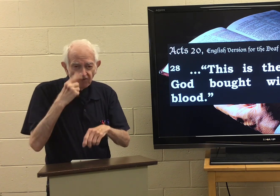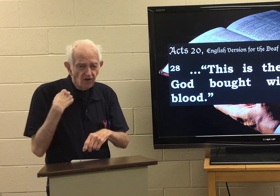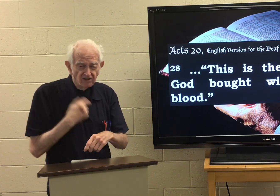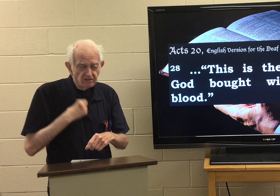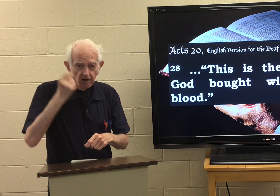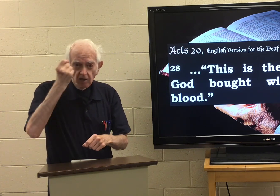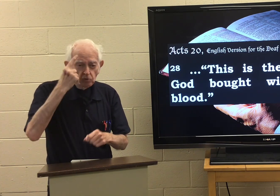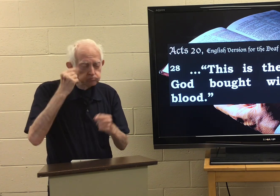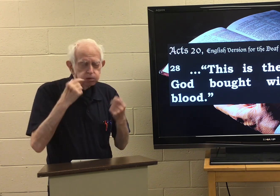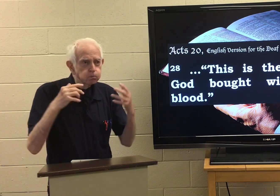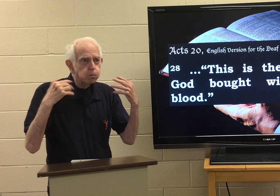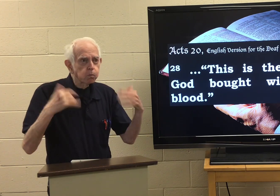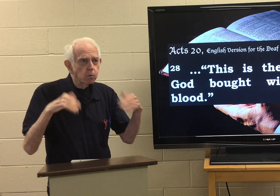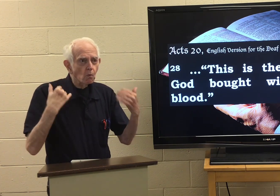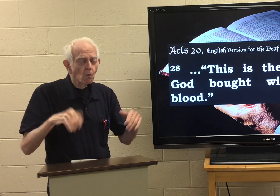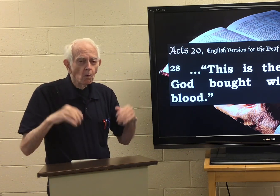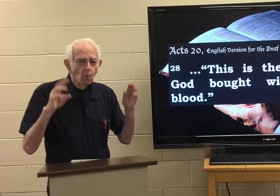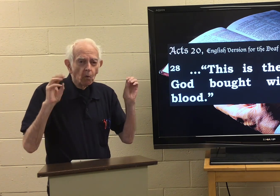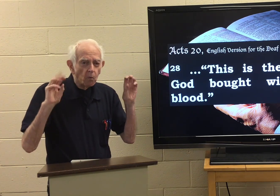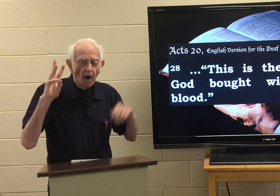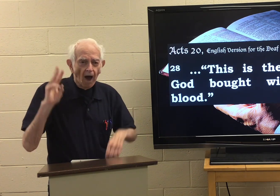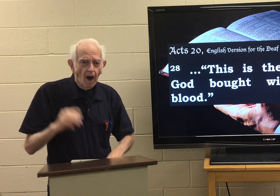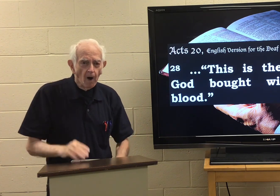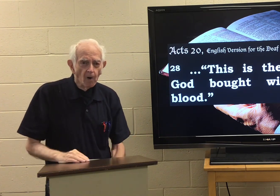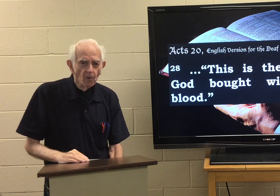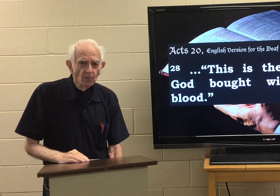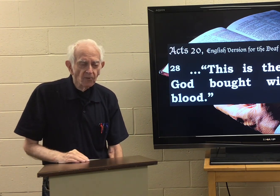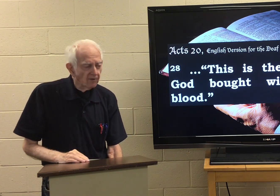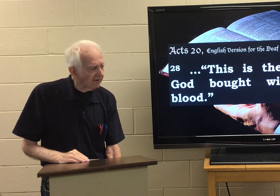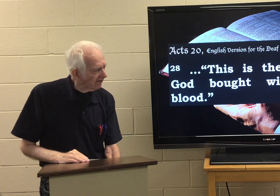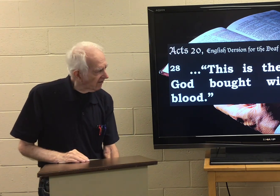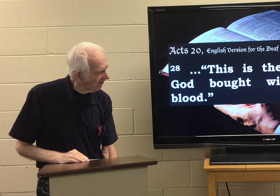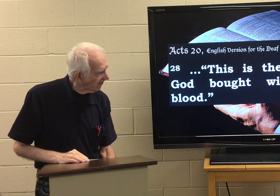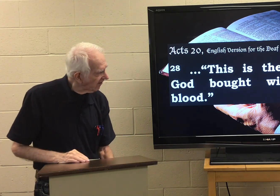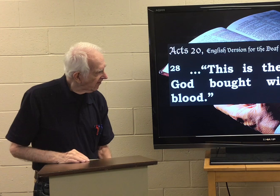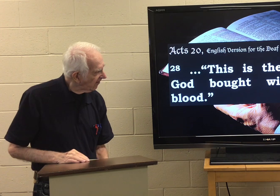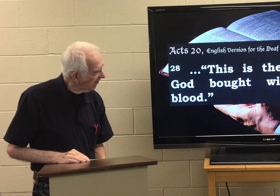It's hard for us to understand. Wow.